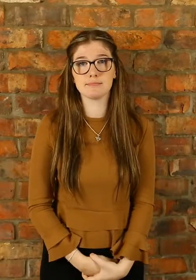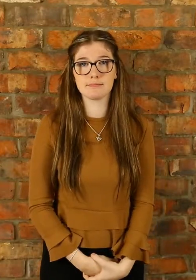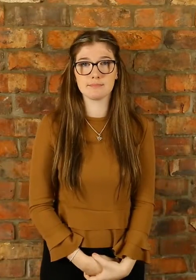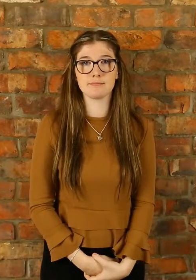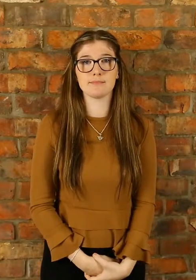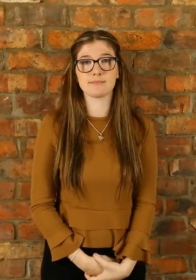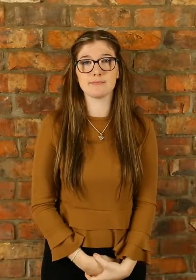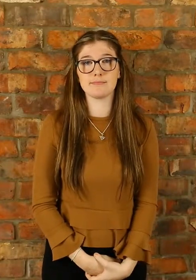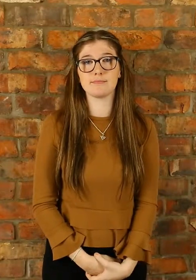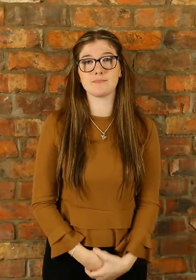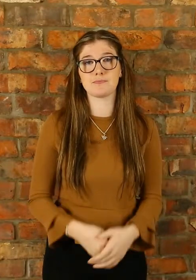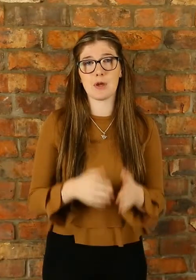all times.